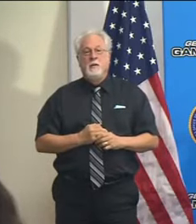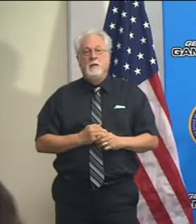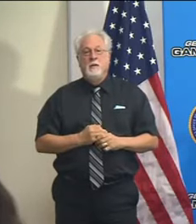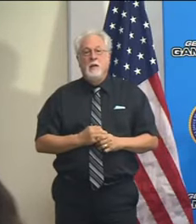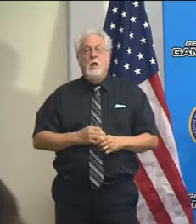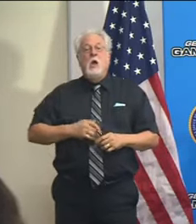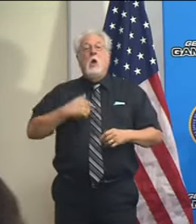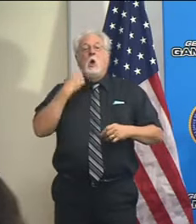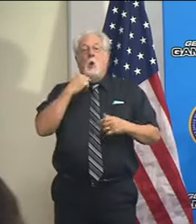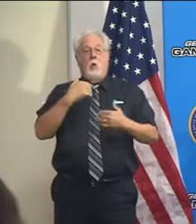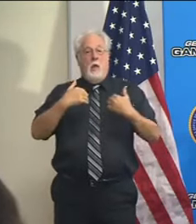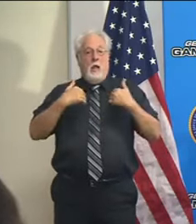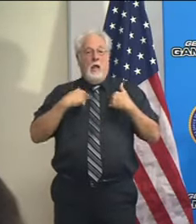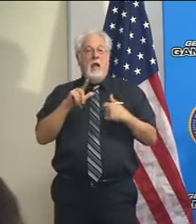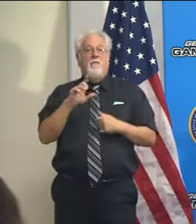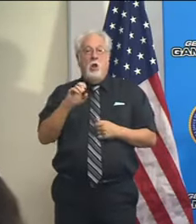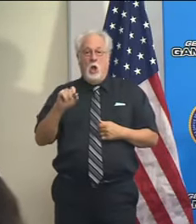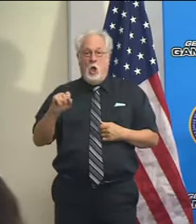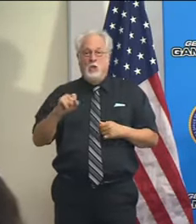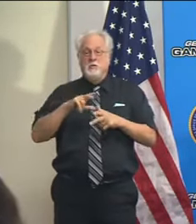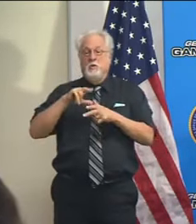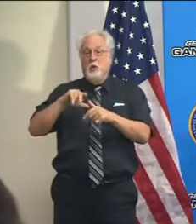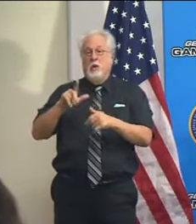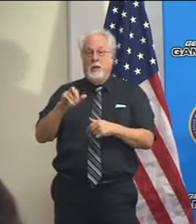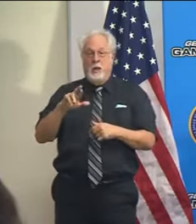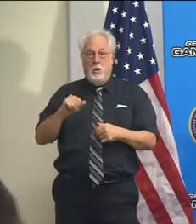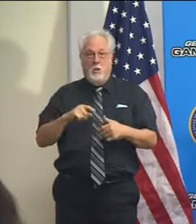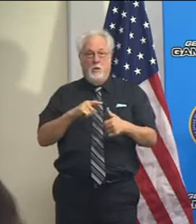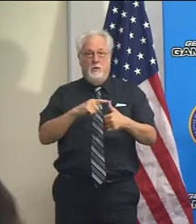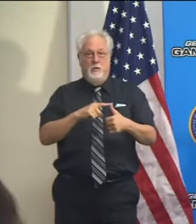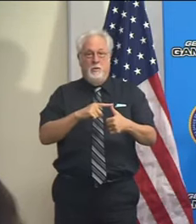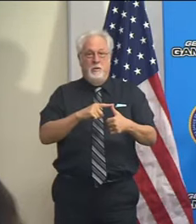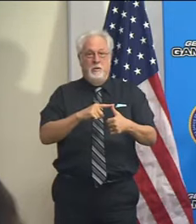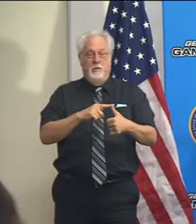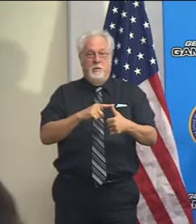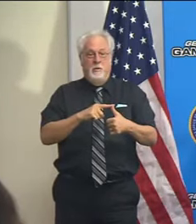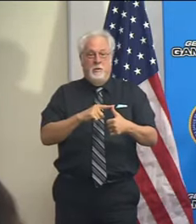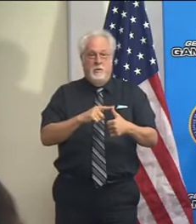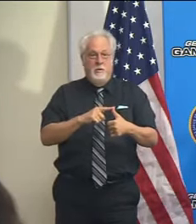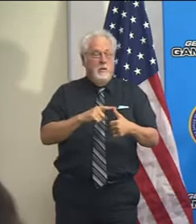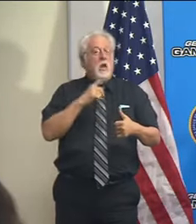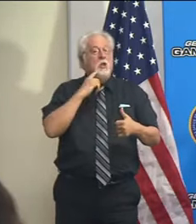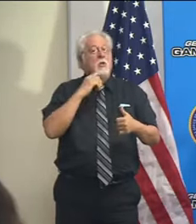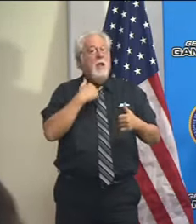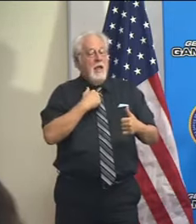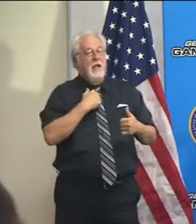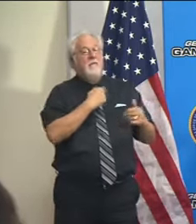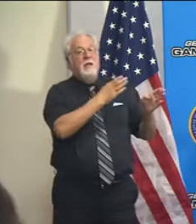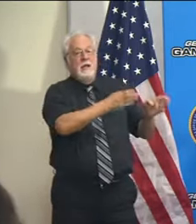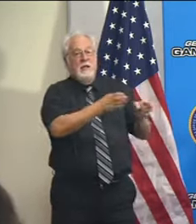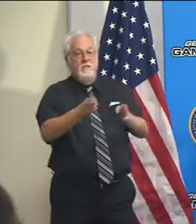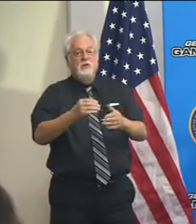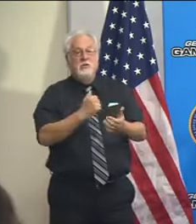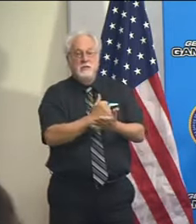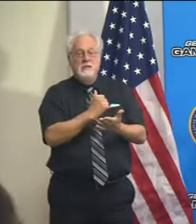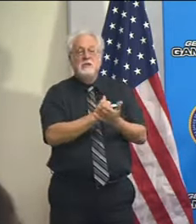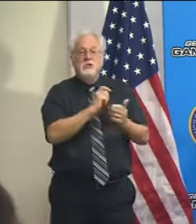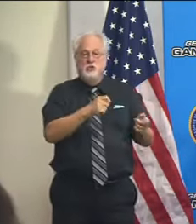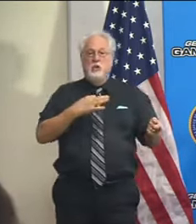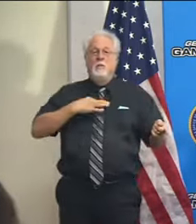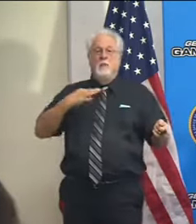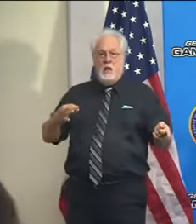So those who sustain losses in Hurricane Laura in these parishes, you're eligible for individual assistance, and you certainly should